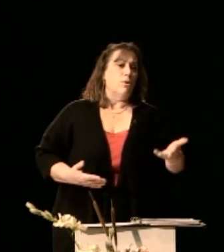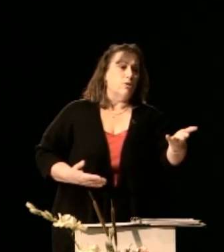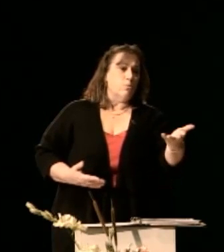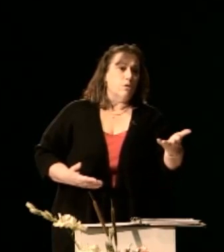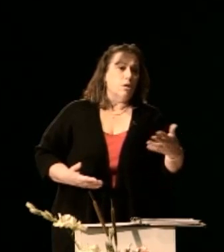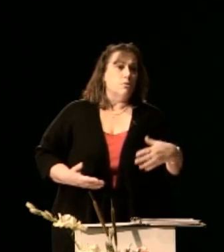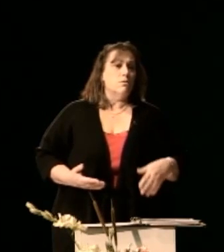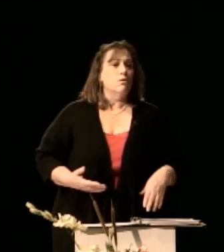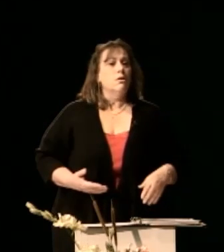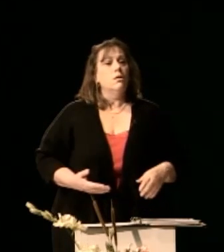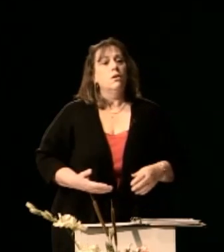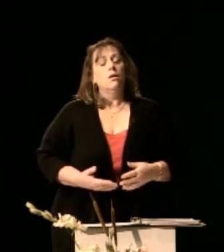with your kids.